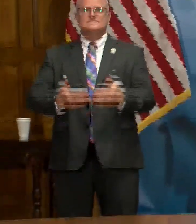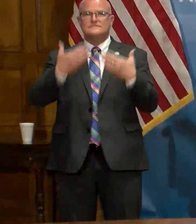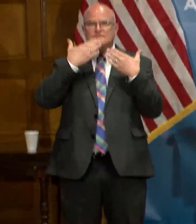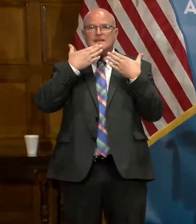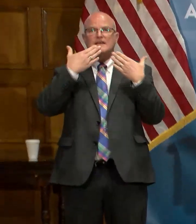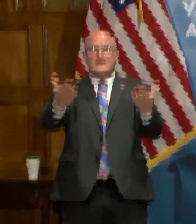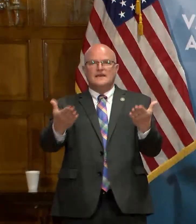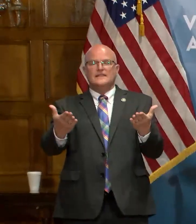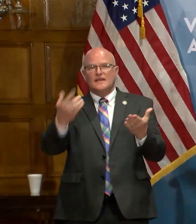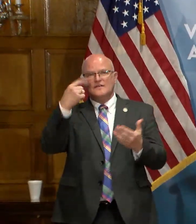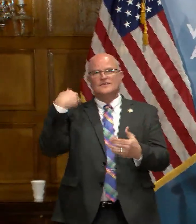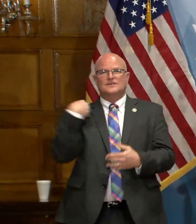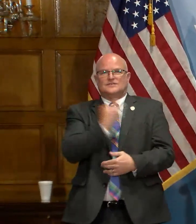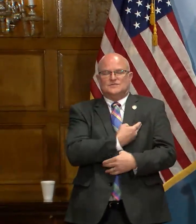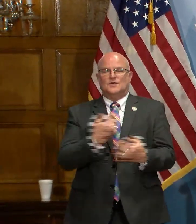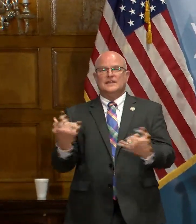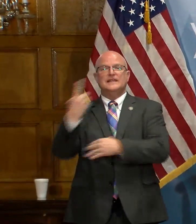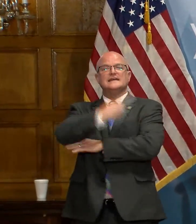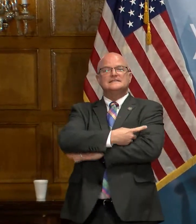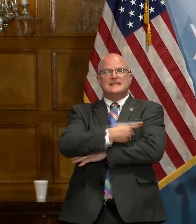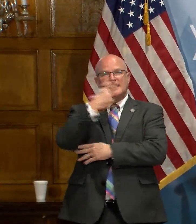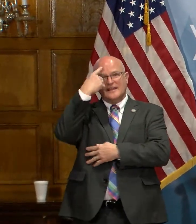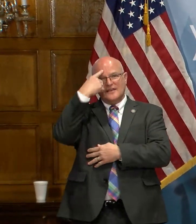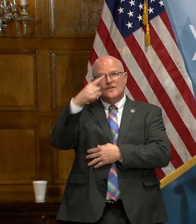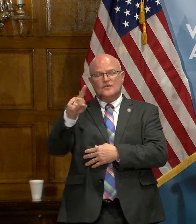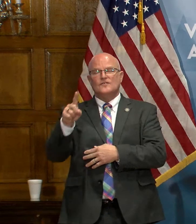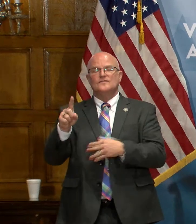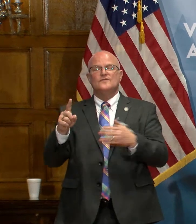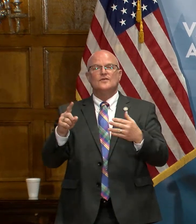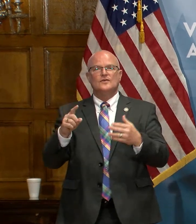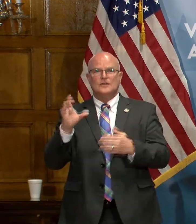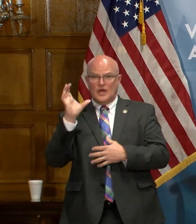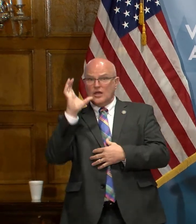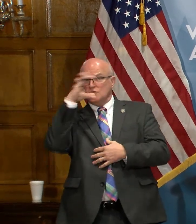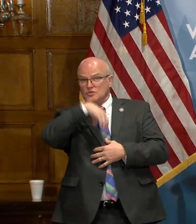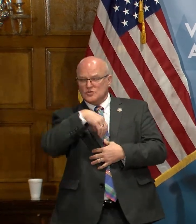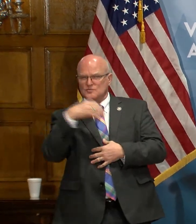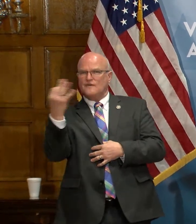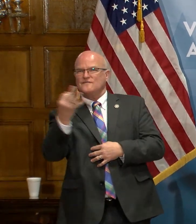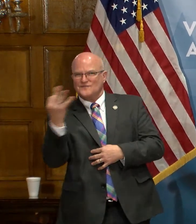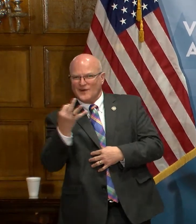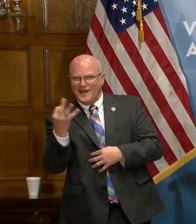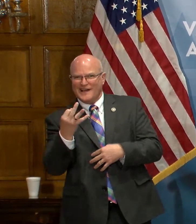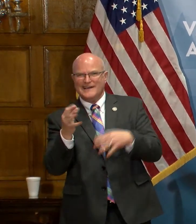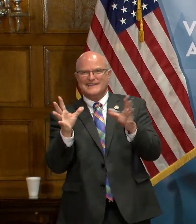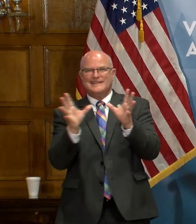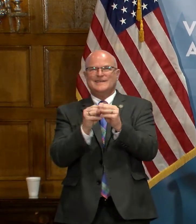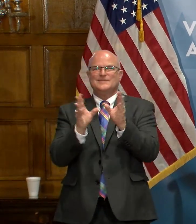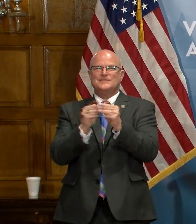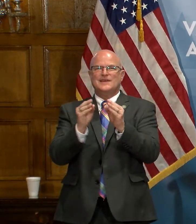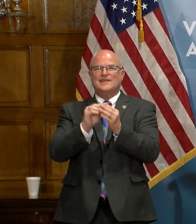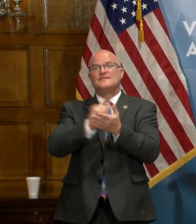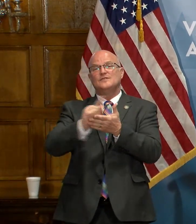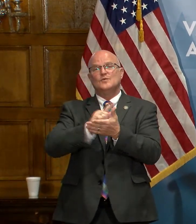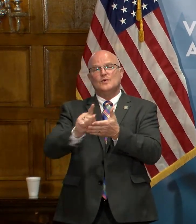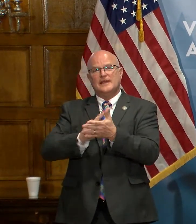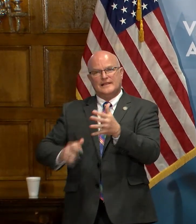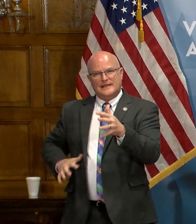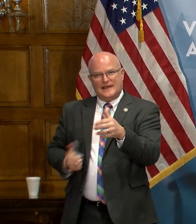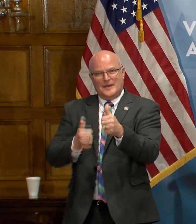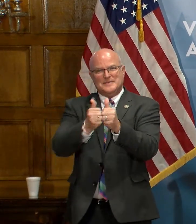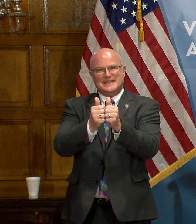Thank you for joining me today for unusual Friday version of the weekly